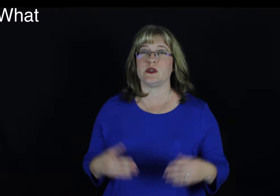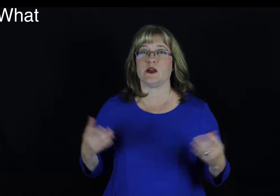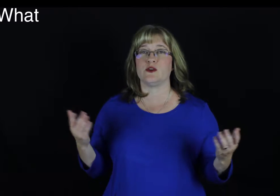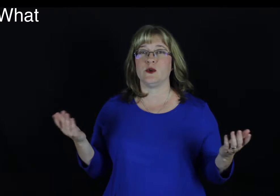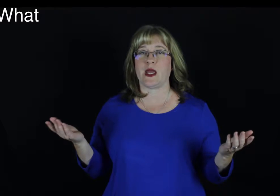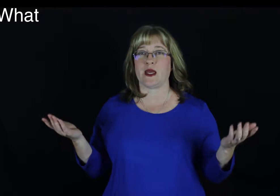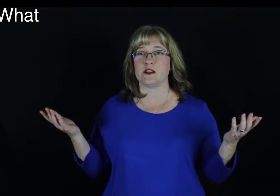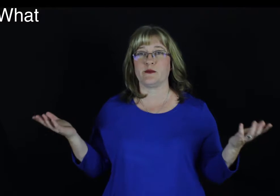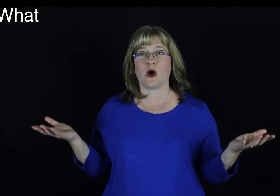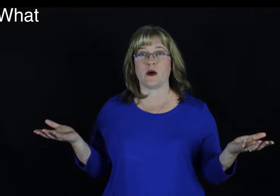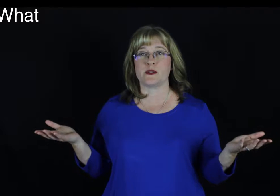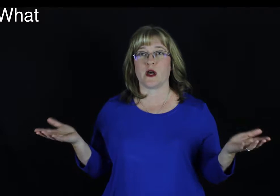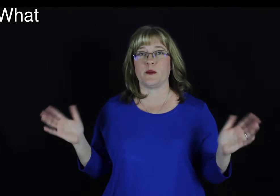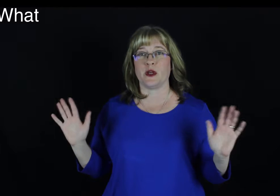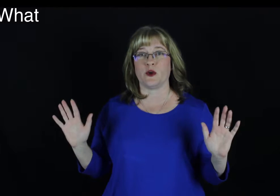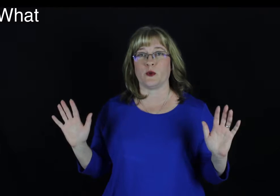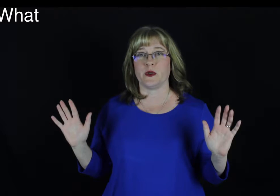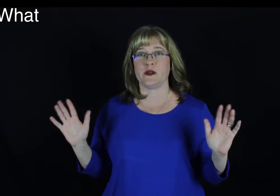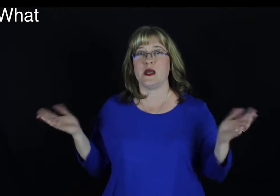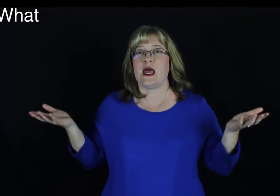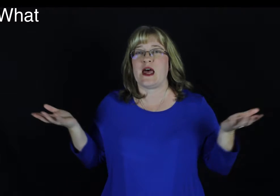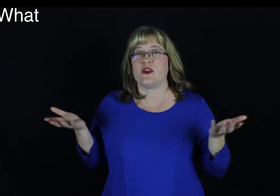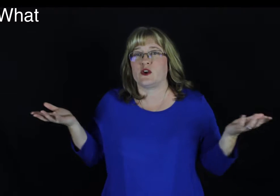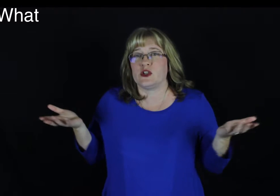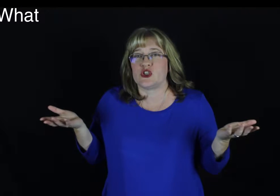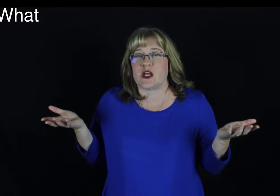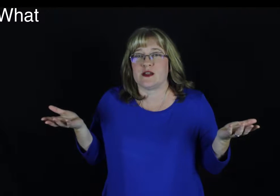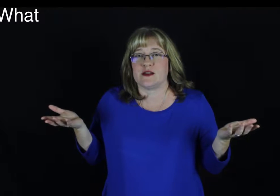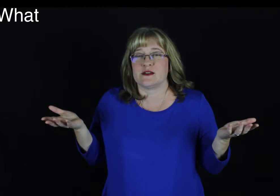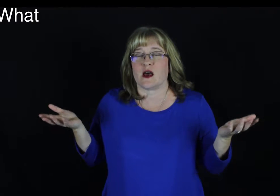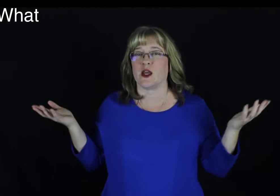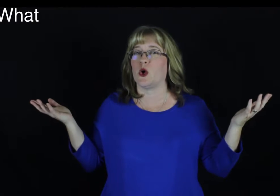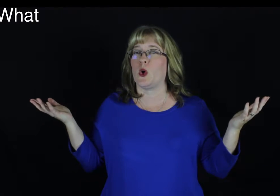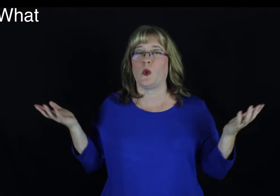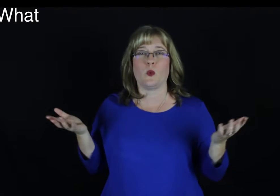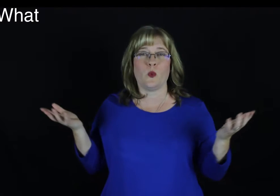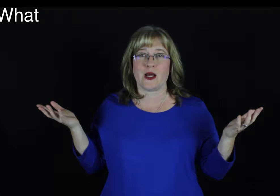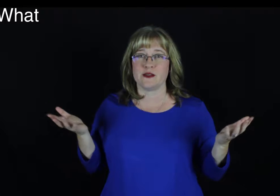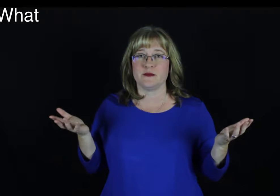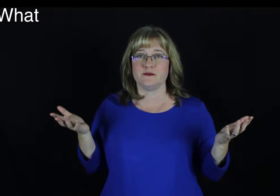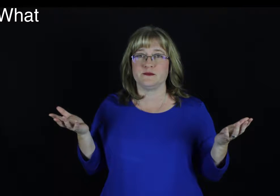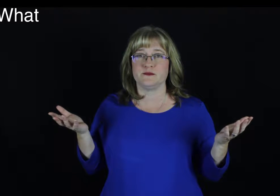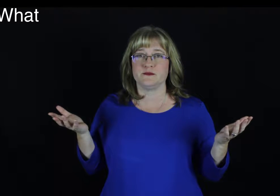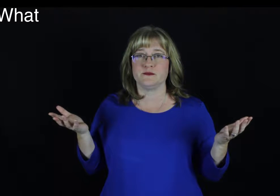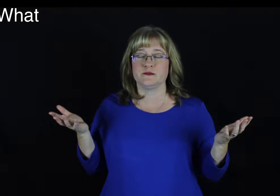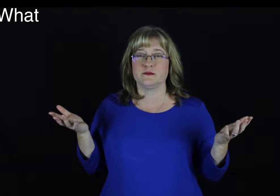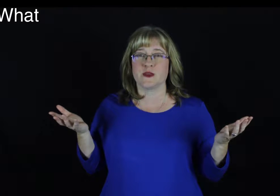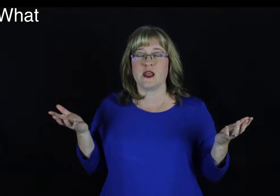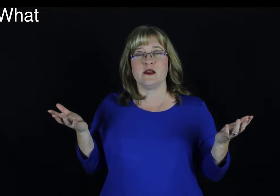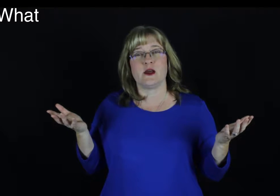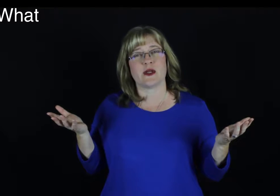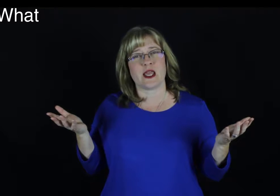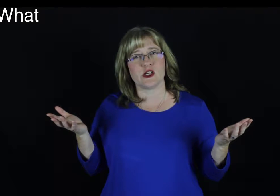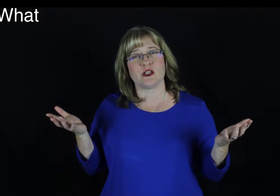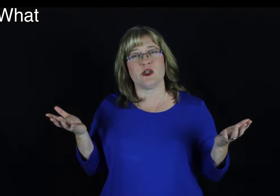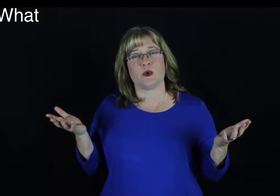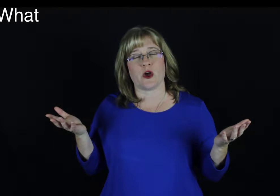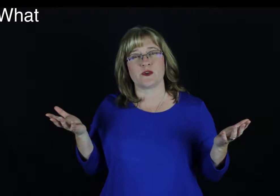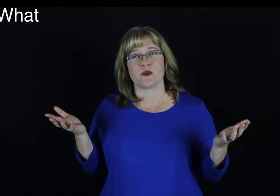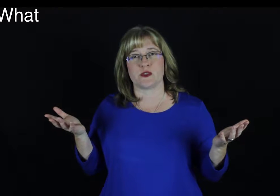take two hands, palms up and open, and they're going to shake to the side. What. Now occasionally you will also